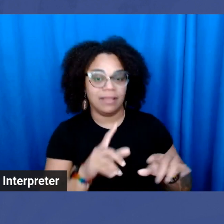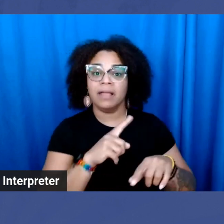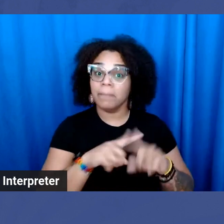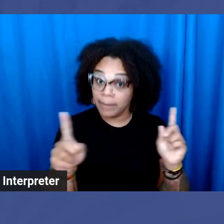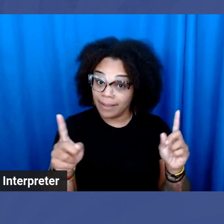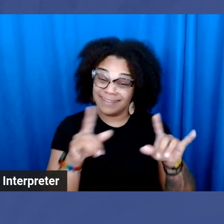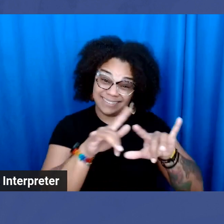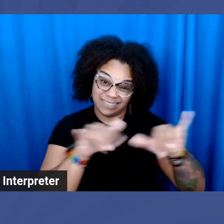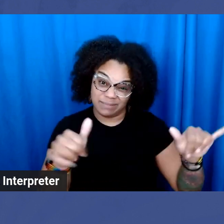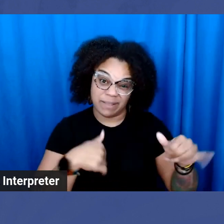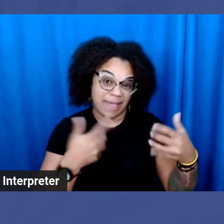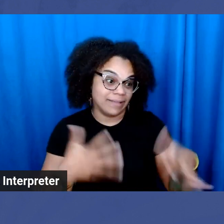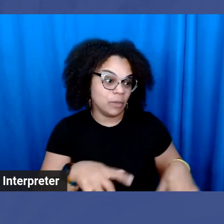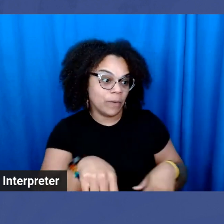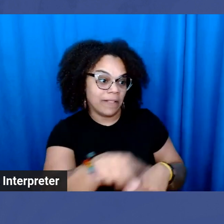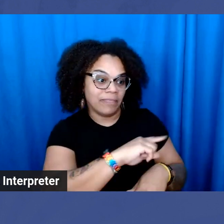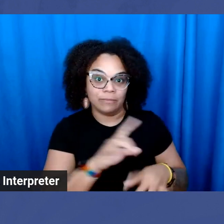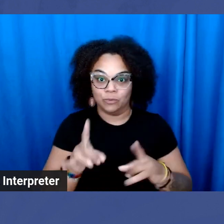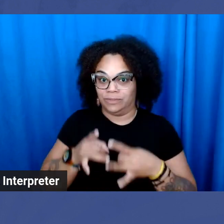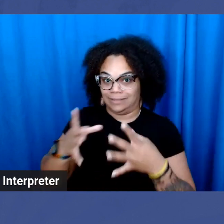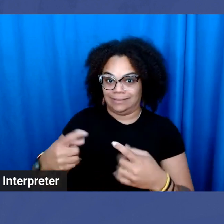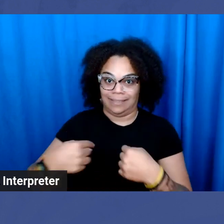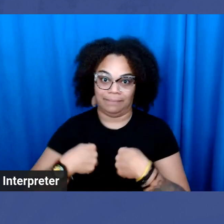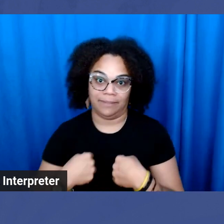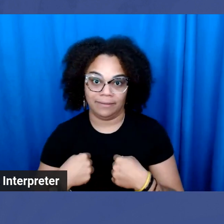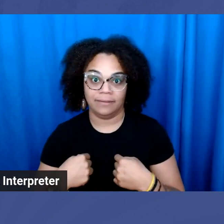liked. I didn't want to be singled out.